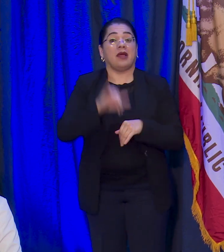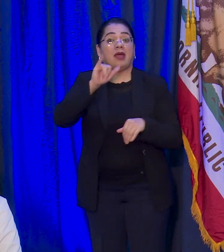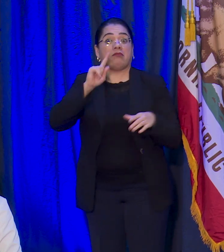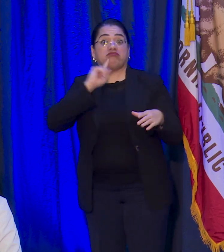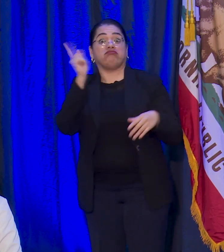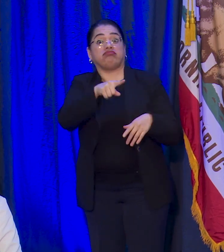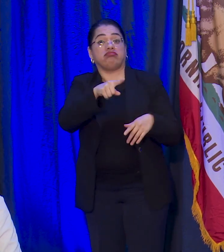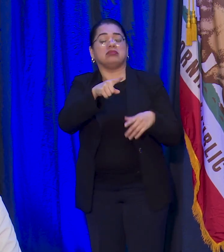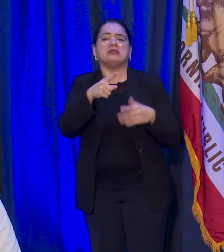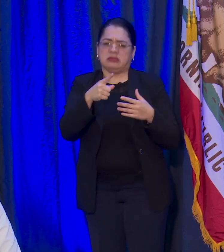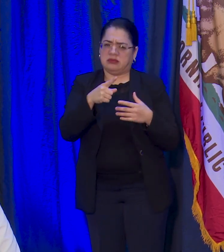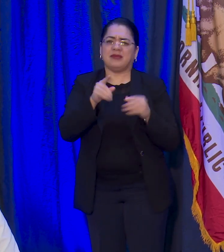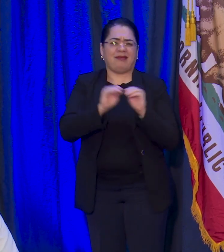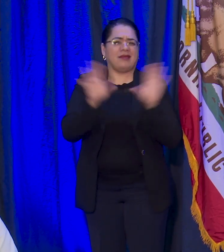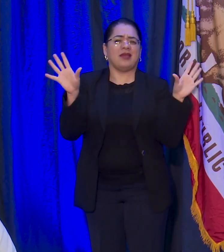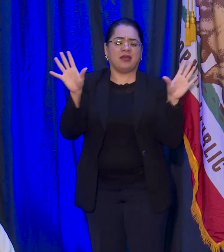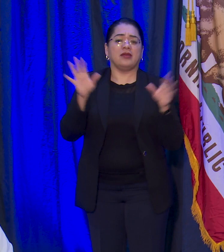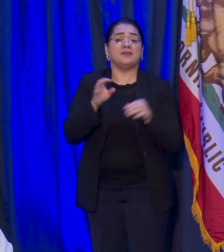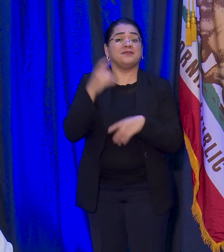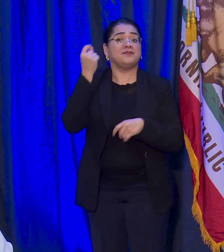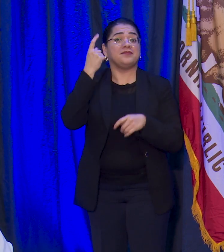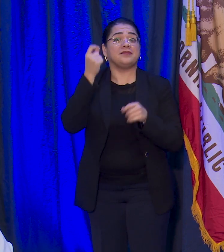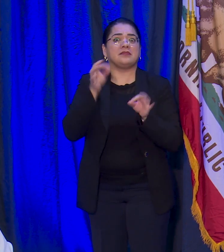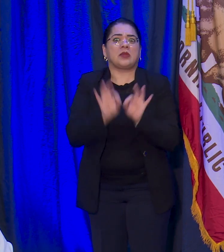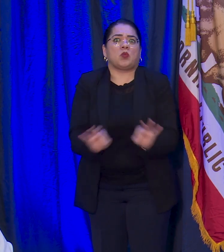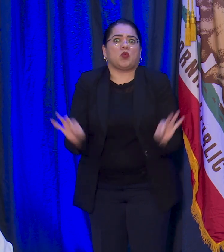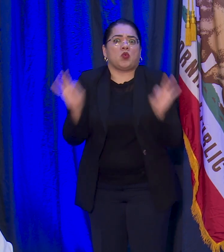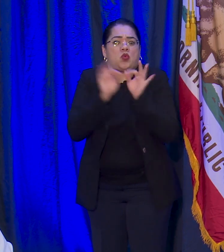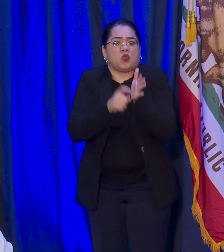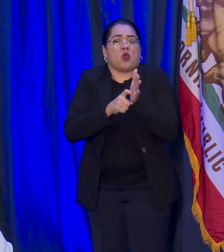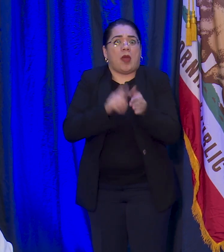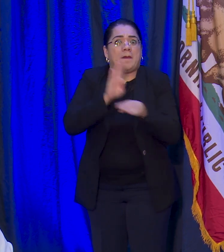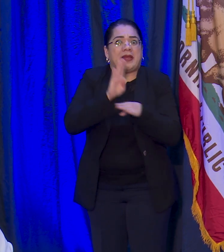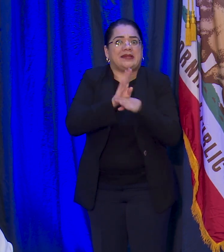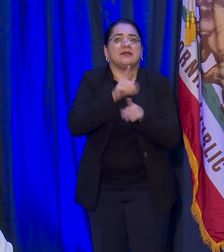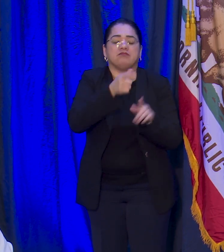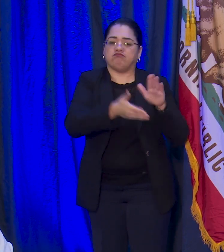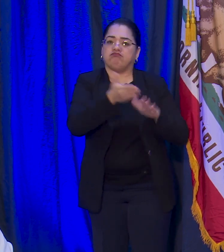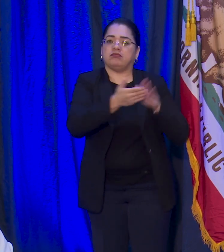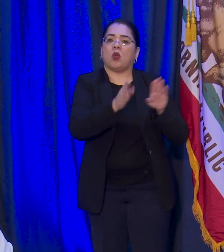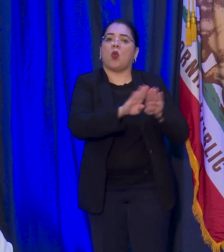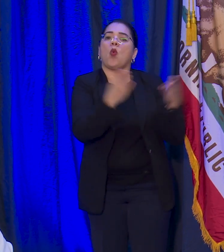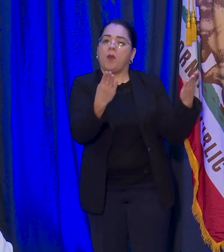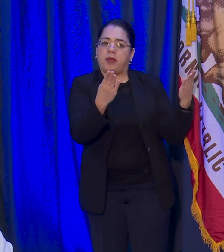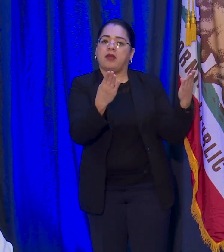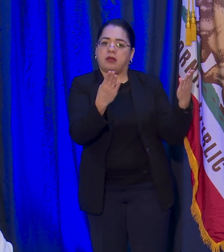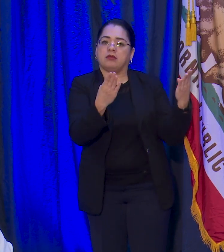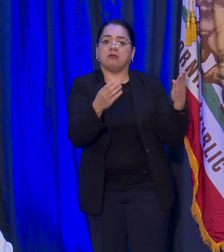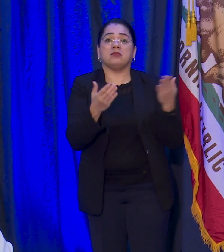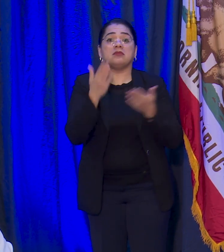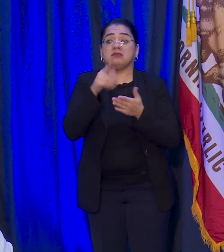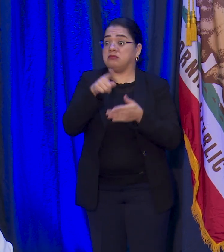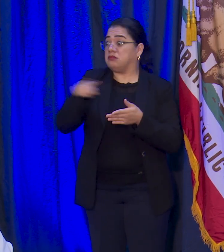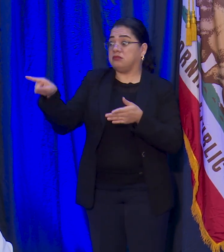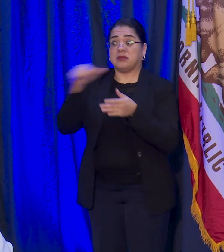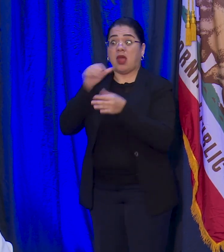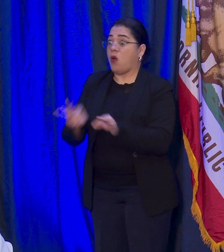are essential businesses which are allowed to remain open, and those essential businesses